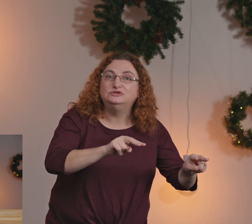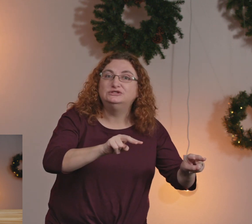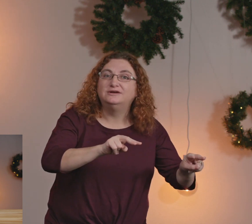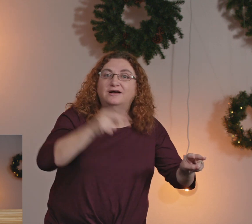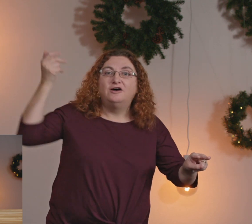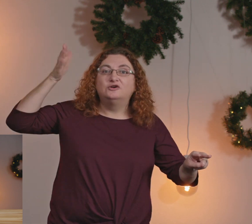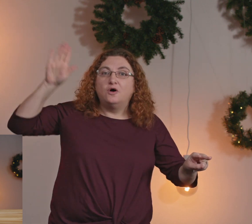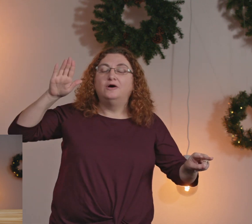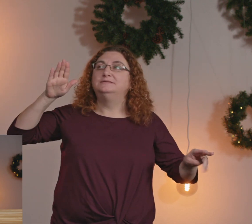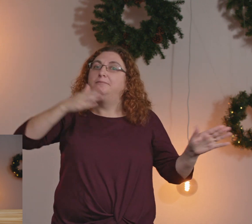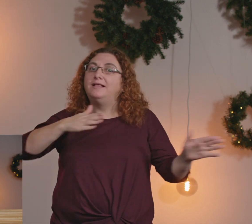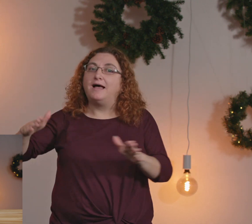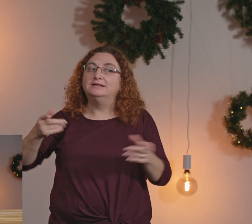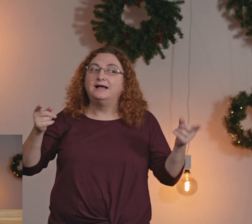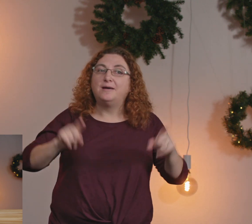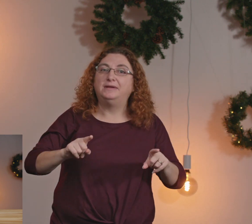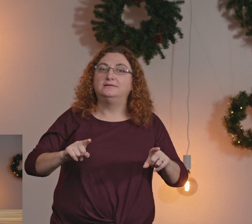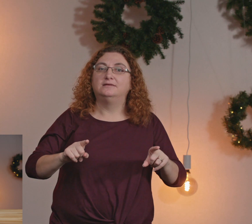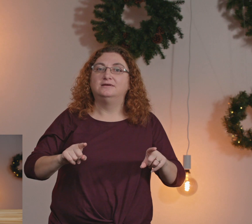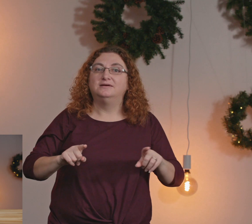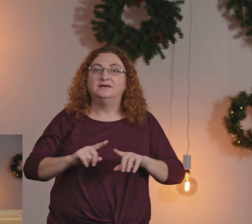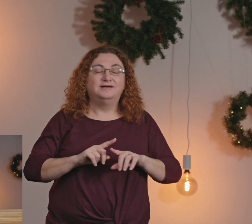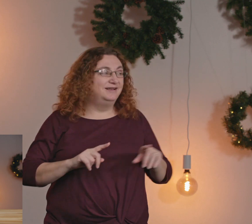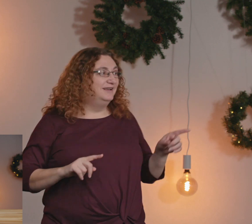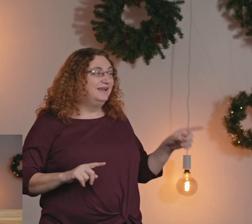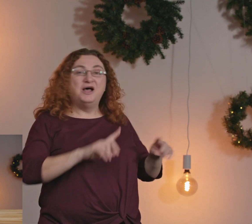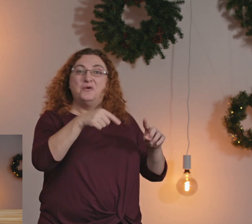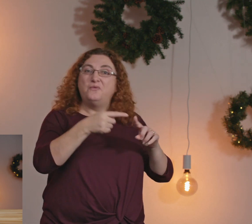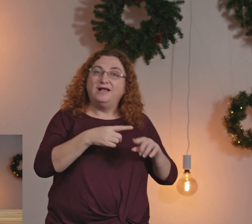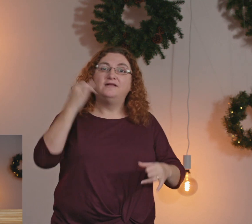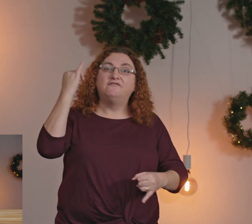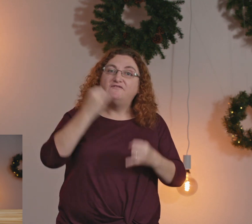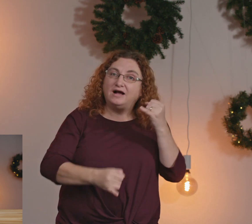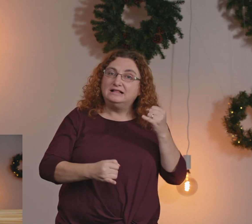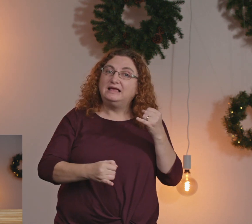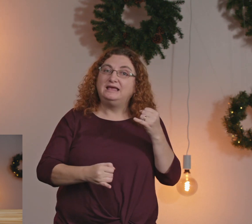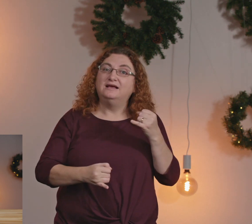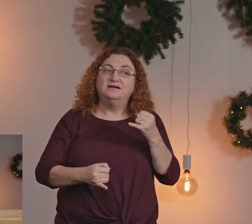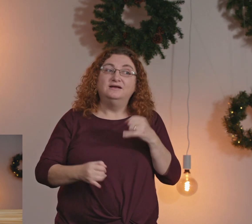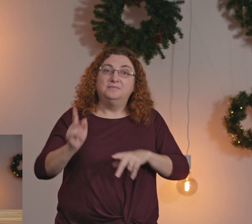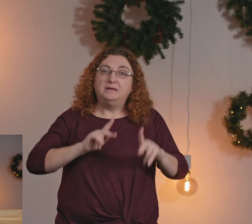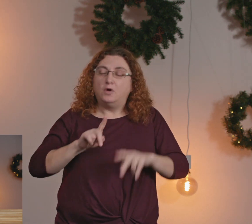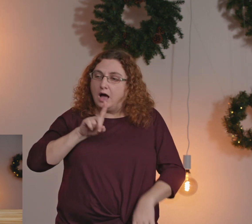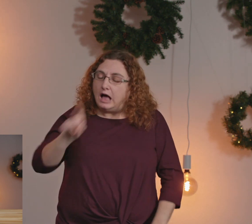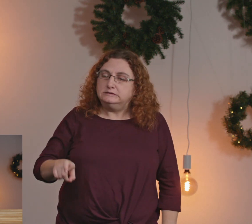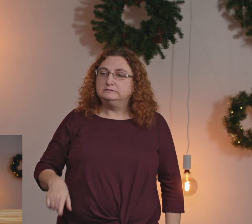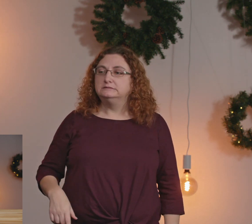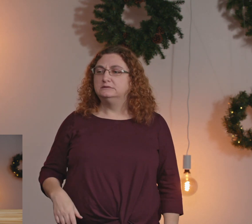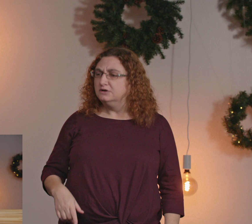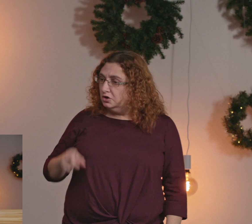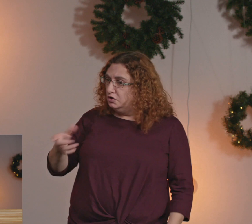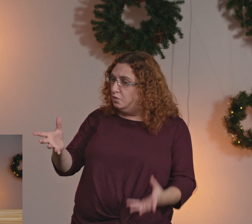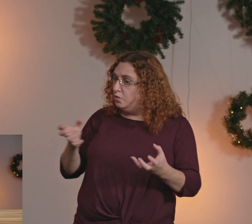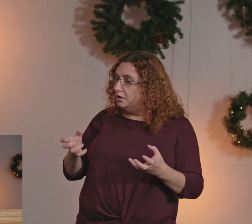express anything about it. He's changed his mind. So when he's finally asked whether he wants